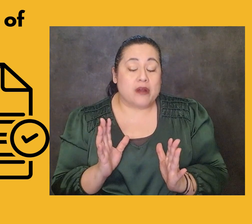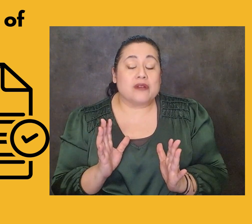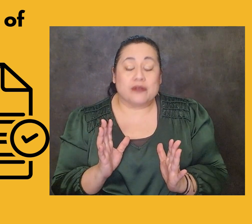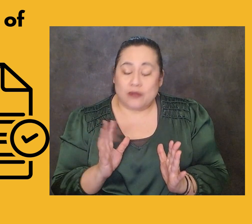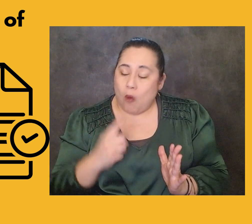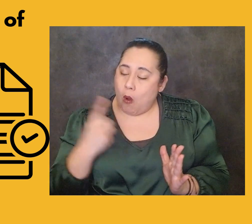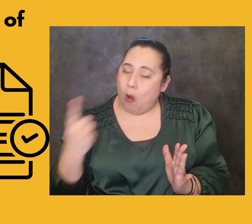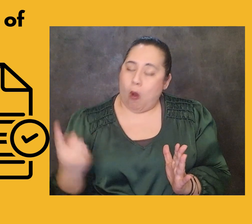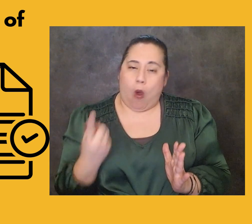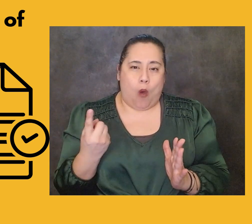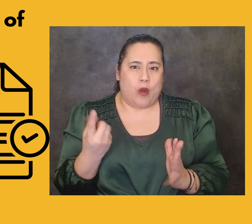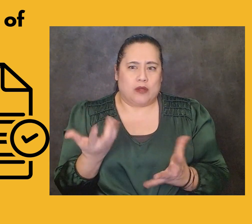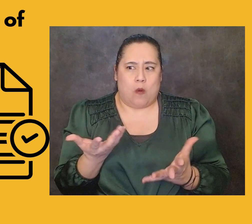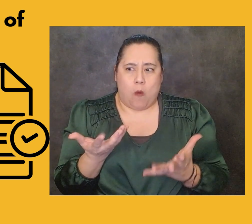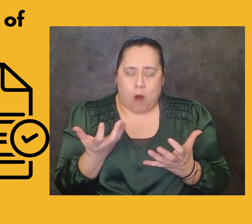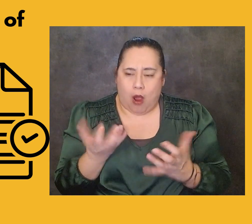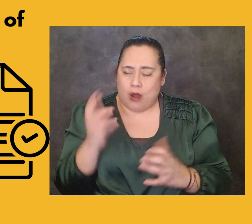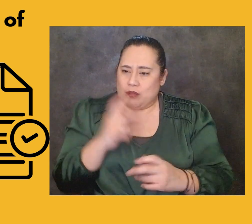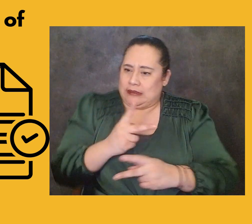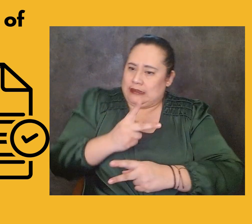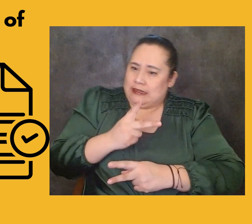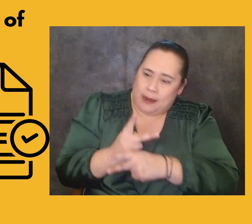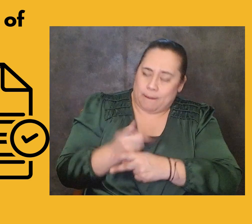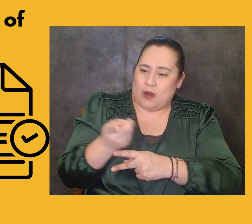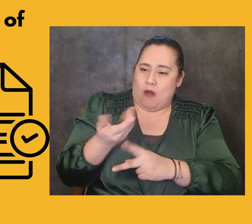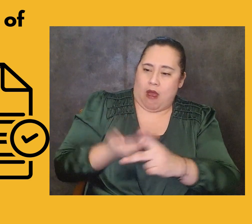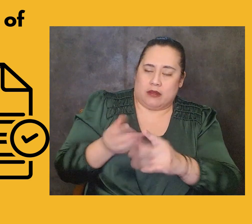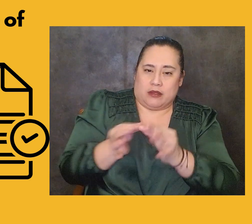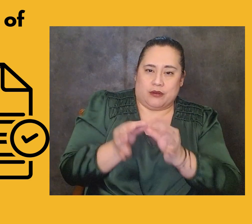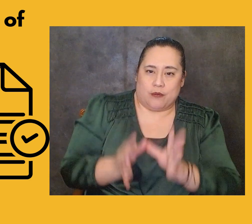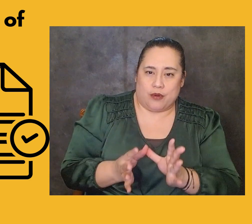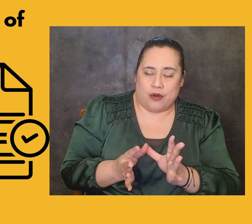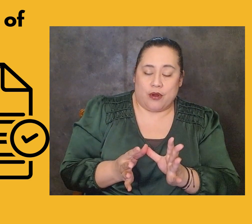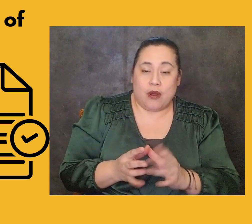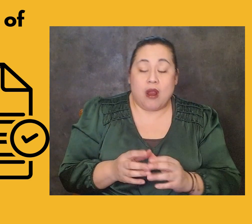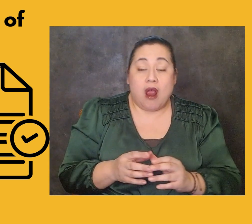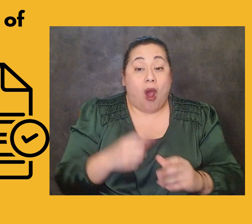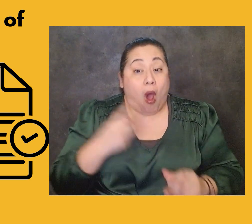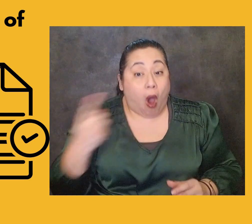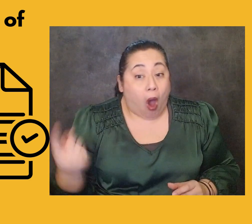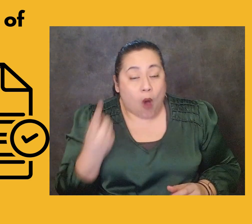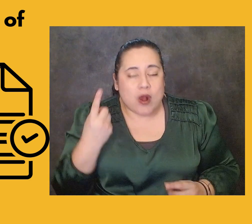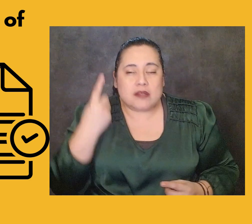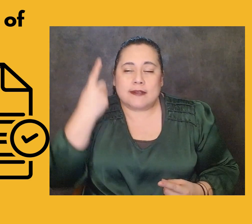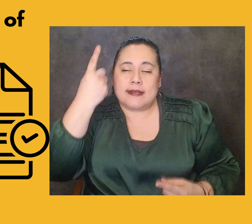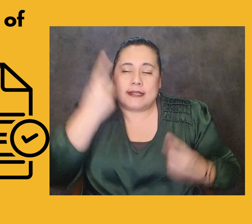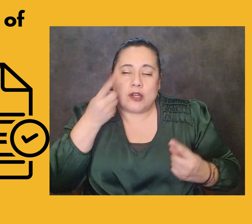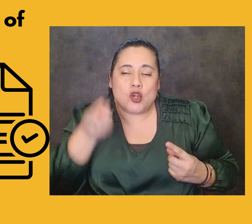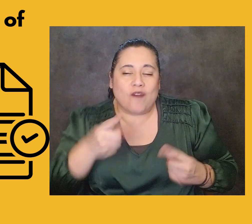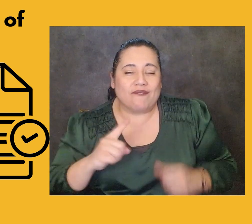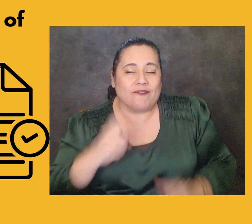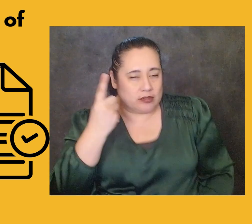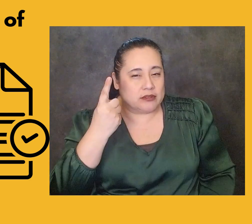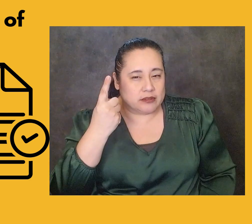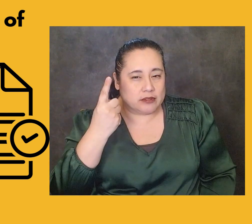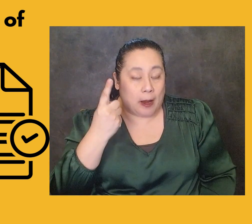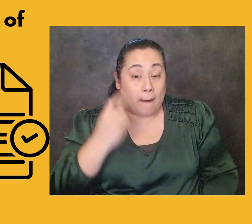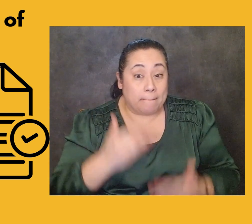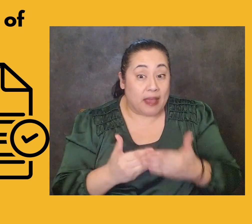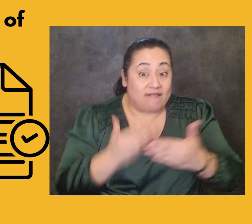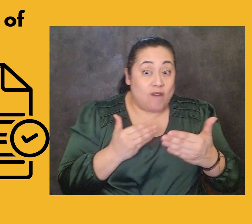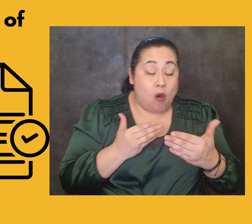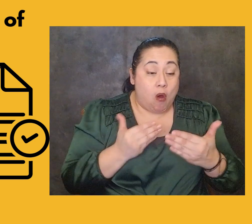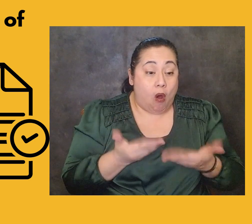coordinator always wants to keep you as part of the interpreting pool and will consider you first before